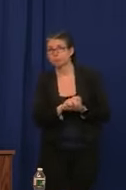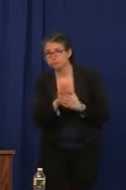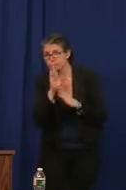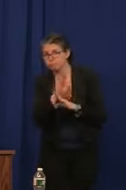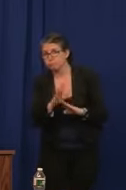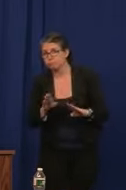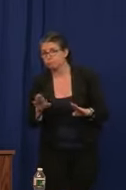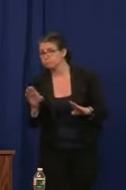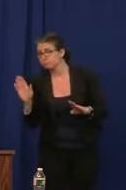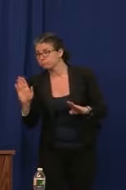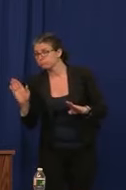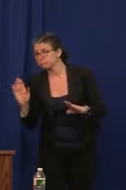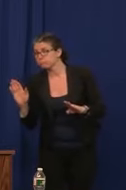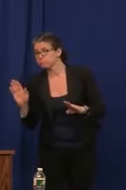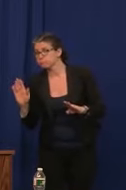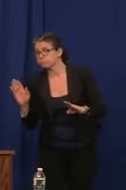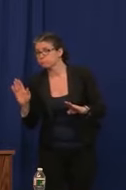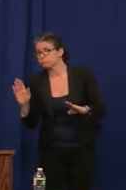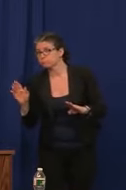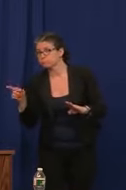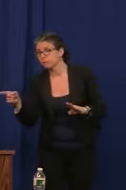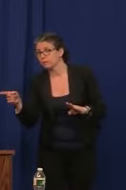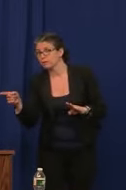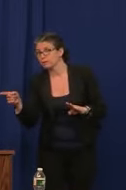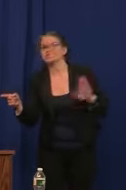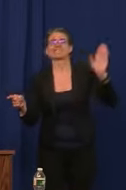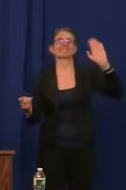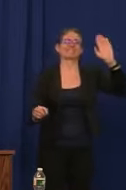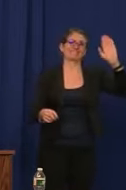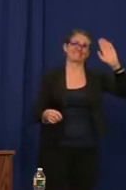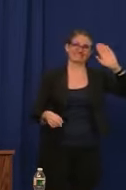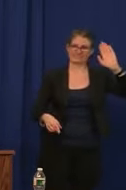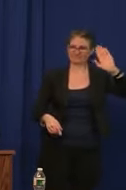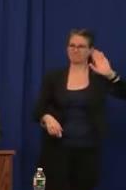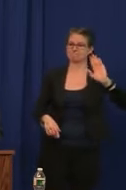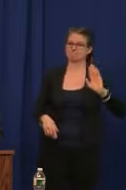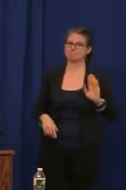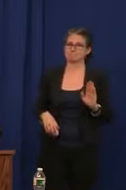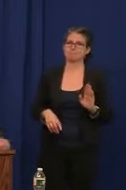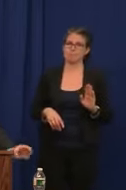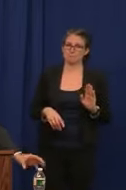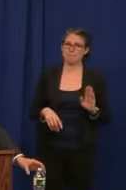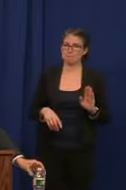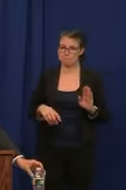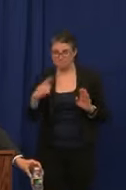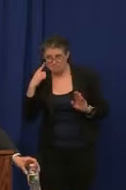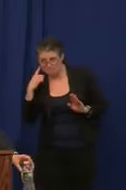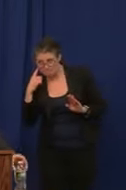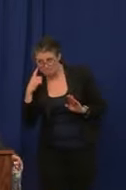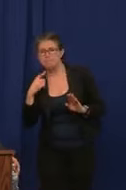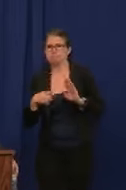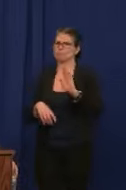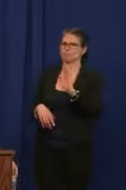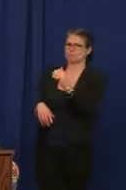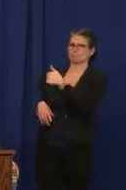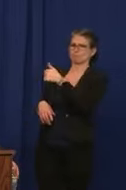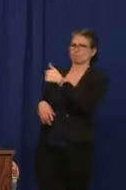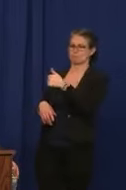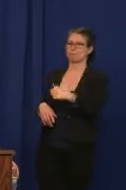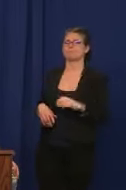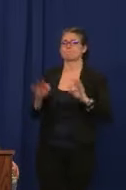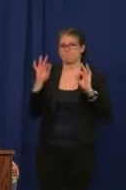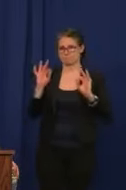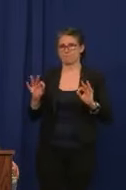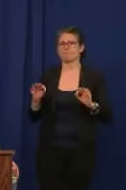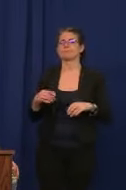Amy Brown, WERU, go ahead. Yes, can you hear me? Go ahead. Can you hear me? Yes. Okay. I have a couple of questions